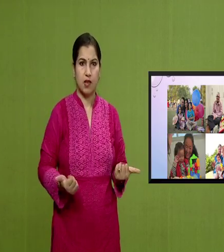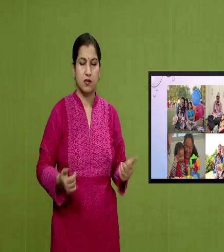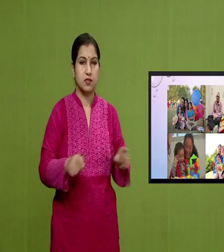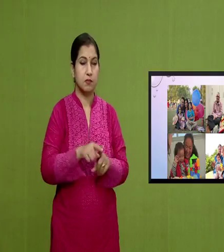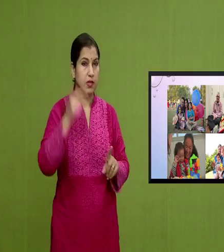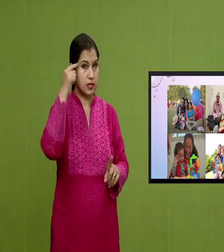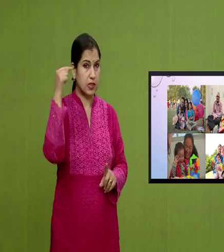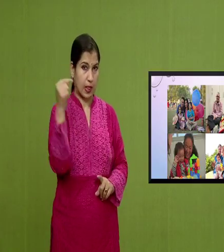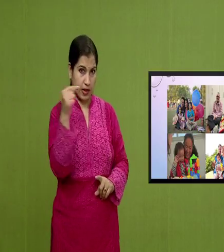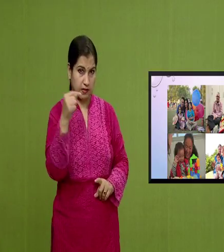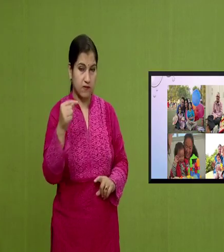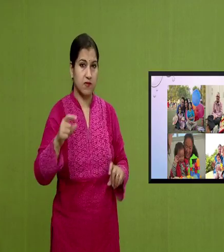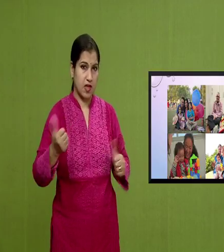negativity among members.